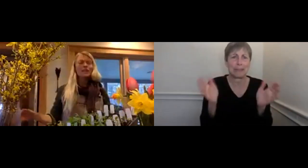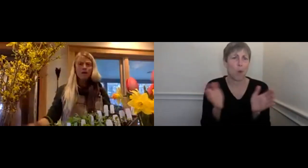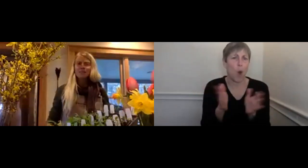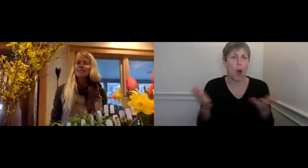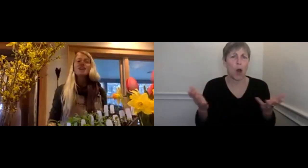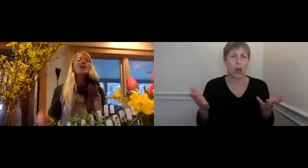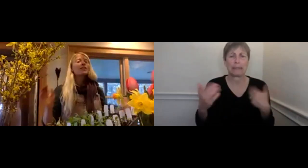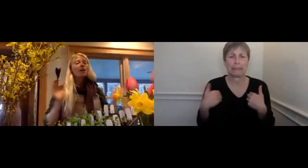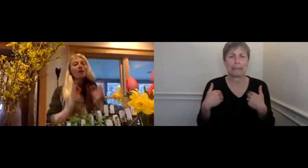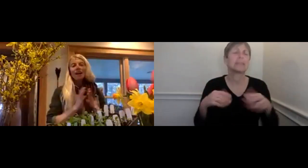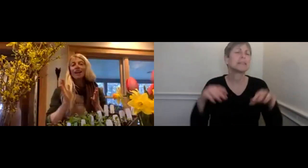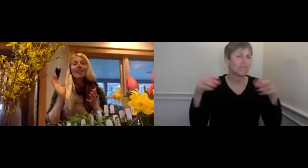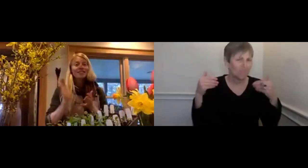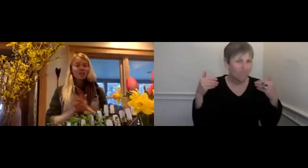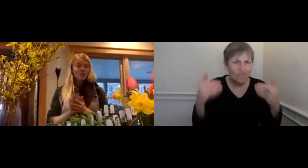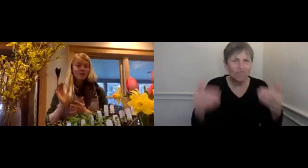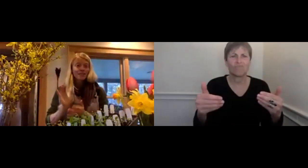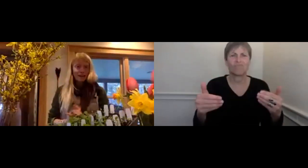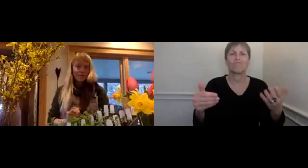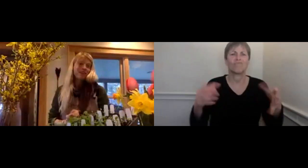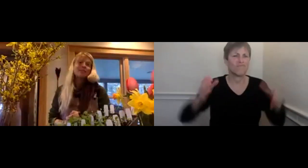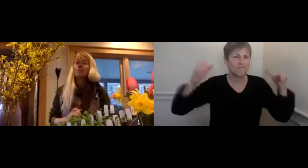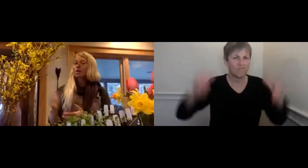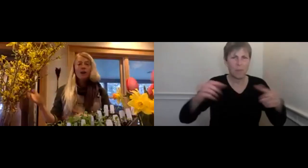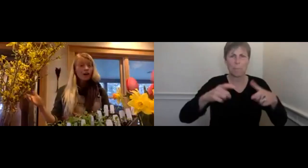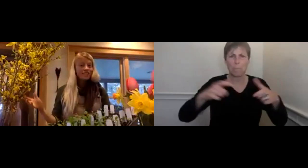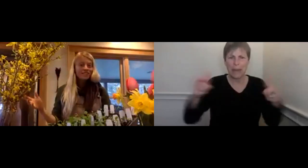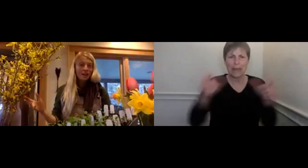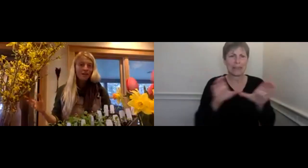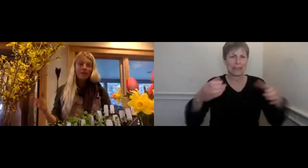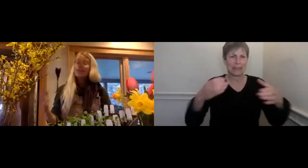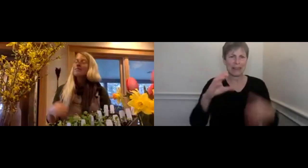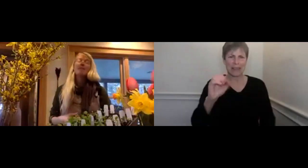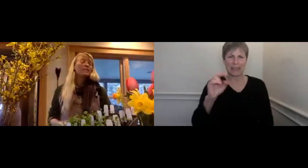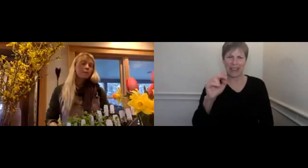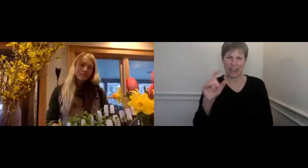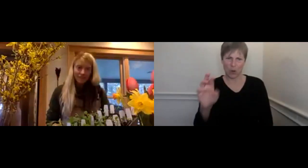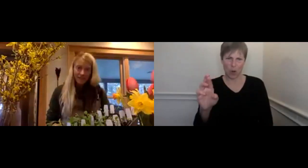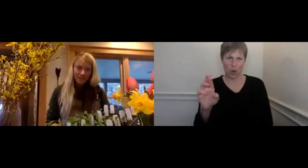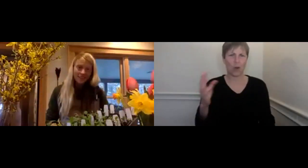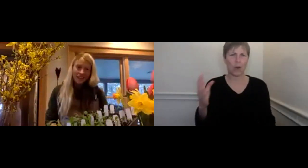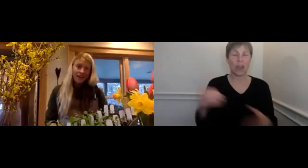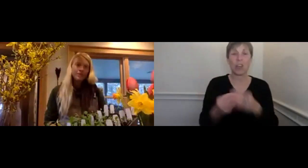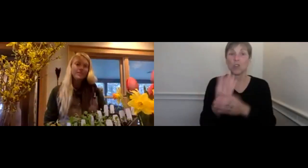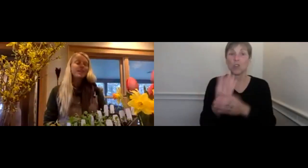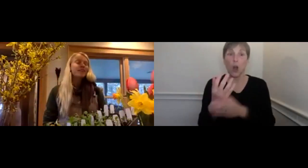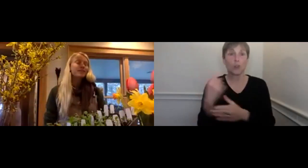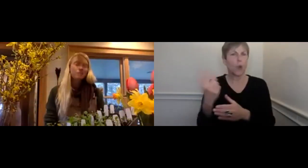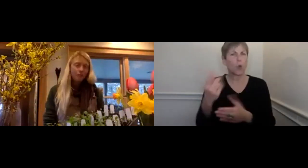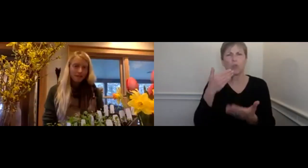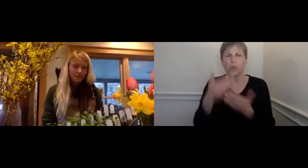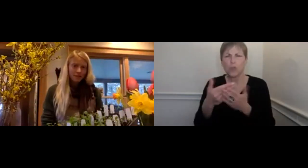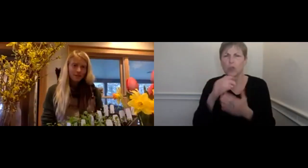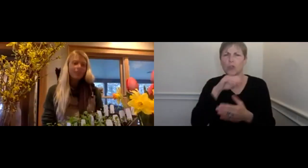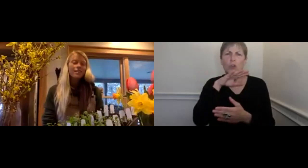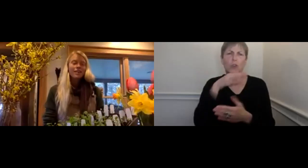so many options. Go ahead and don't skimp in your gardens in general, but especially in containers. There is a